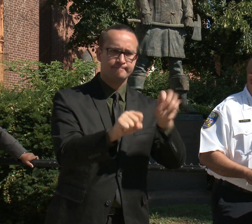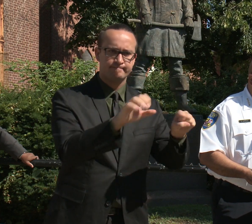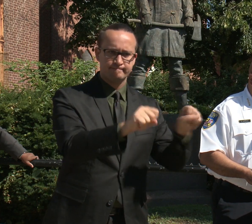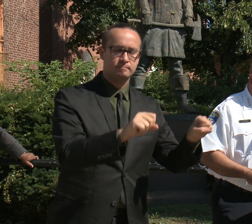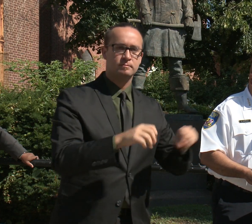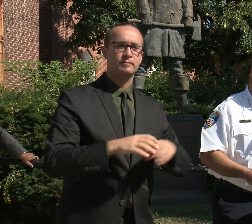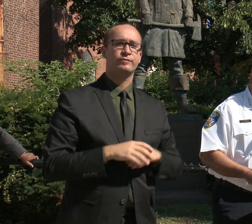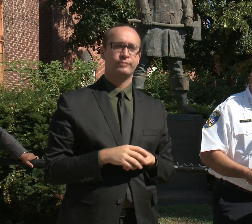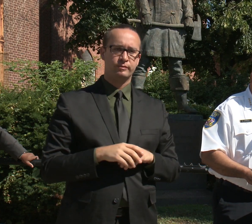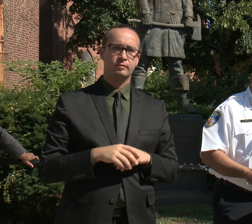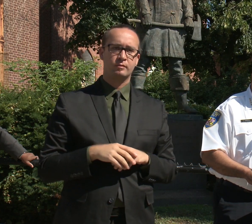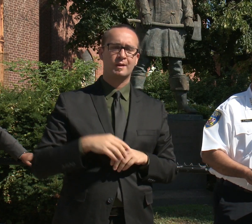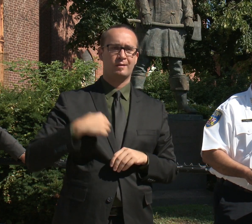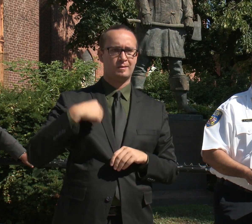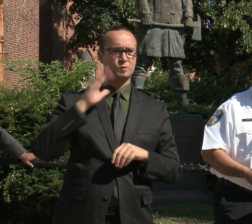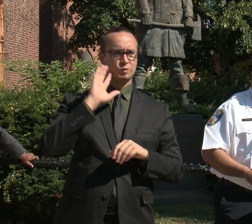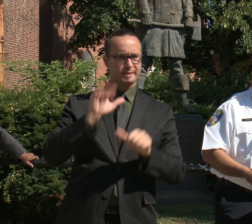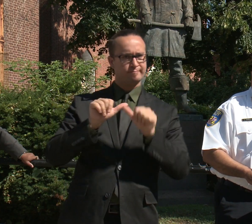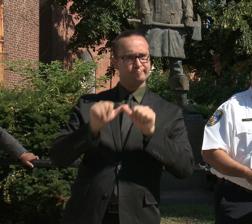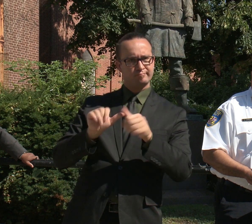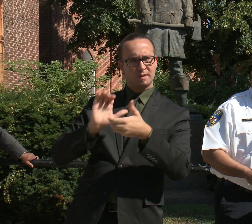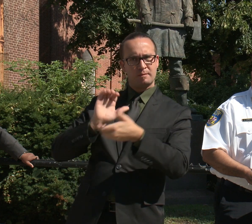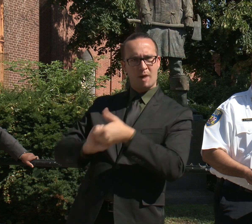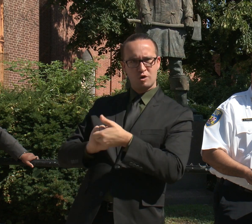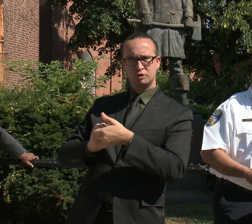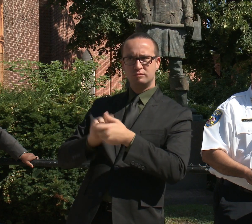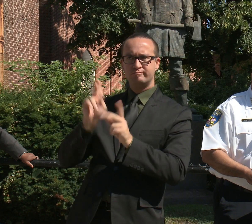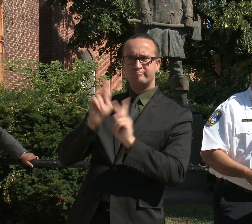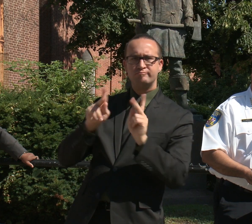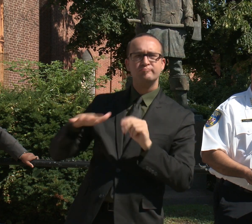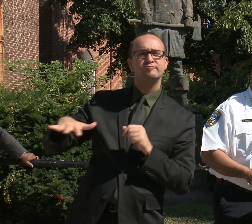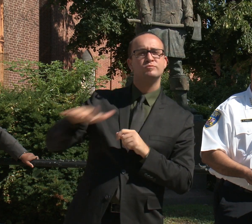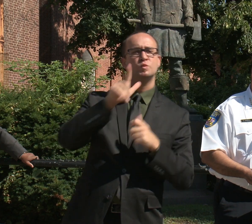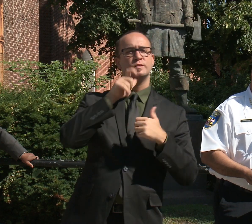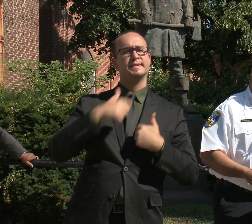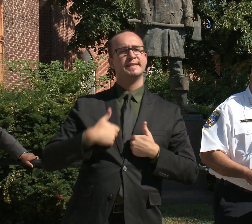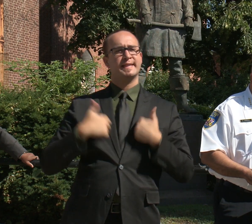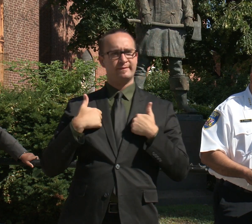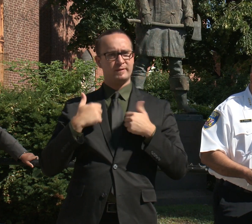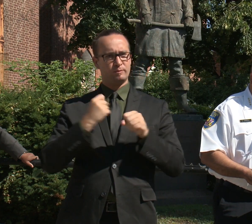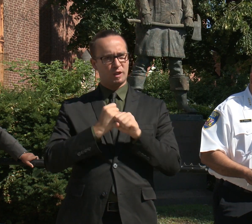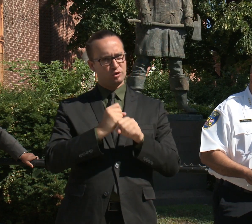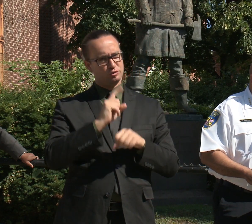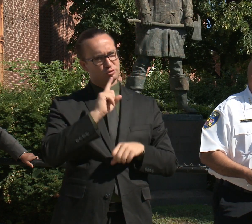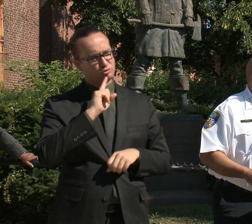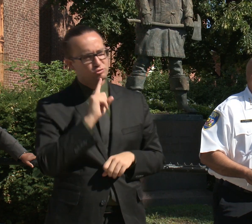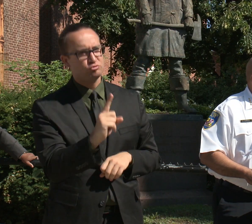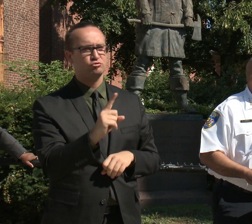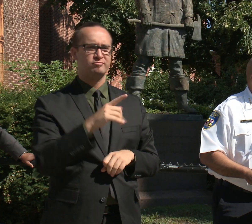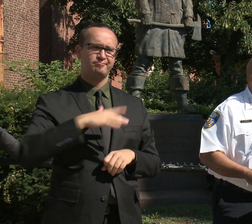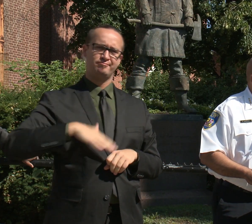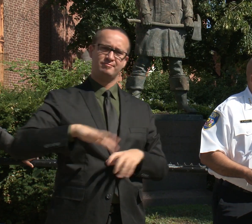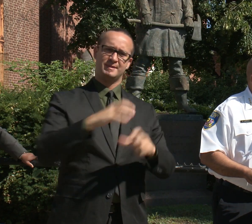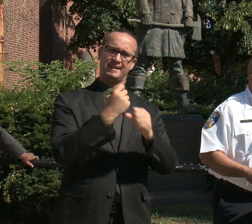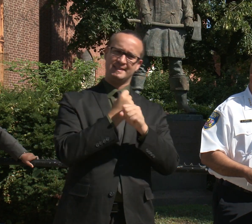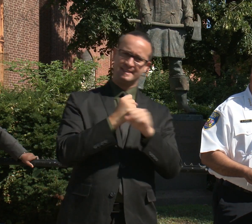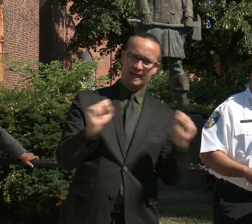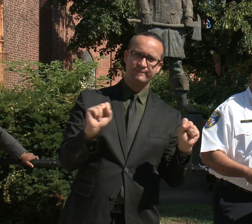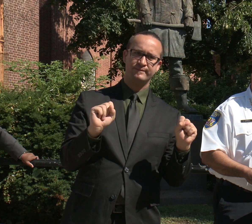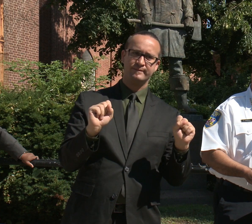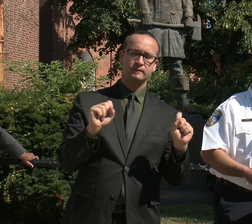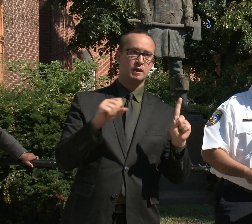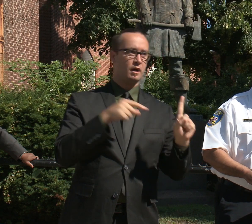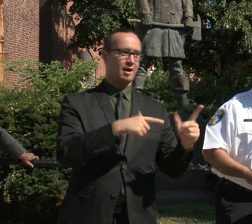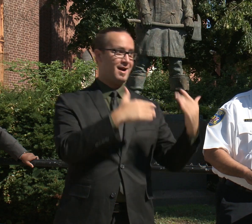our neighborhoods safe, and we continue to work with our communities to identify and hold accountable those who are causing harm to our